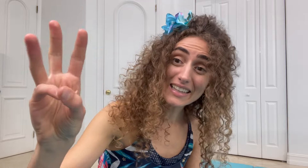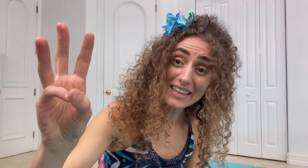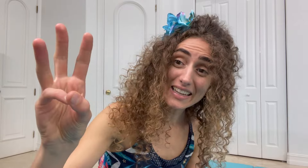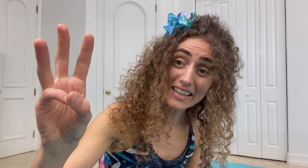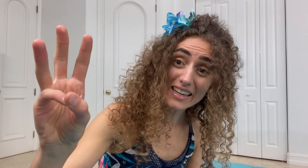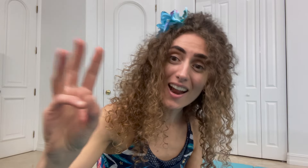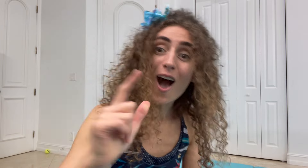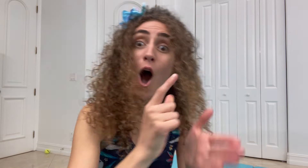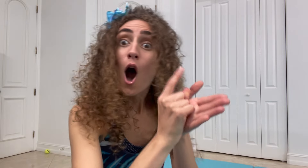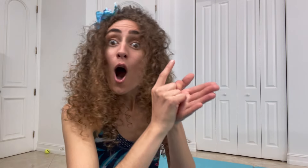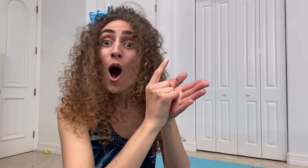16